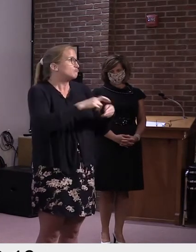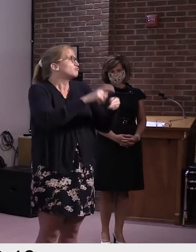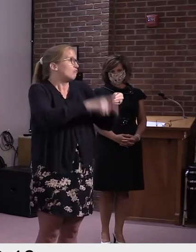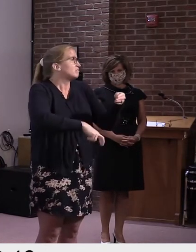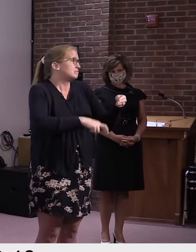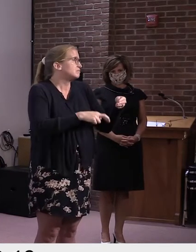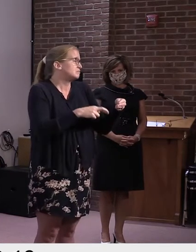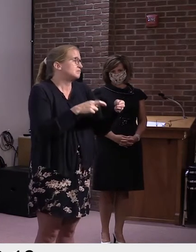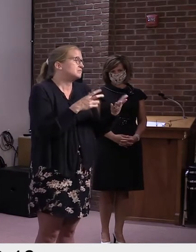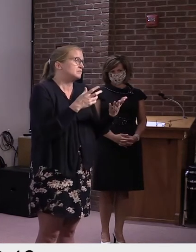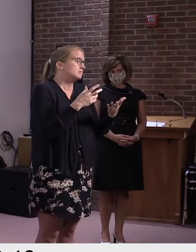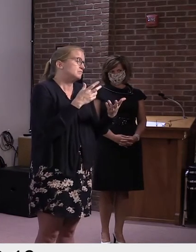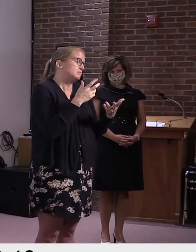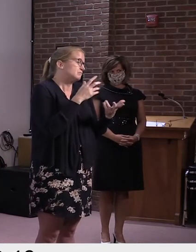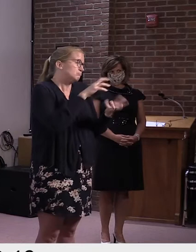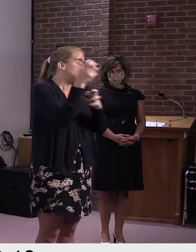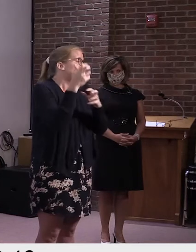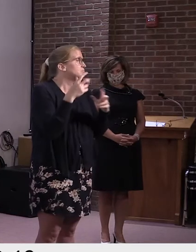that.